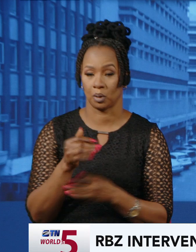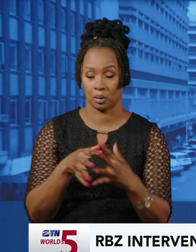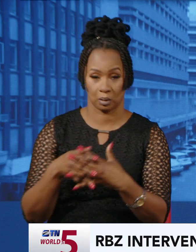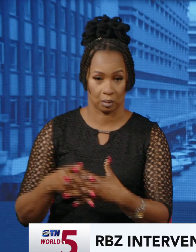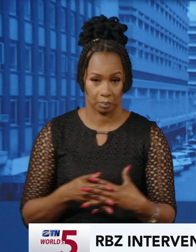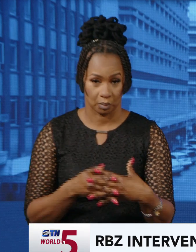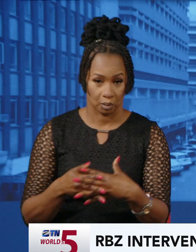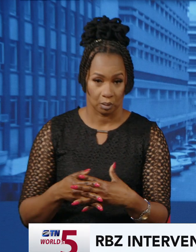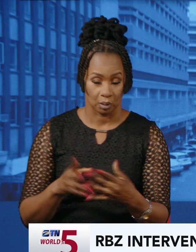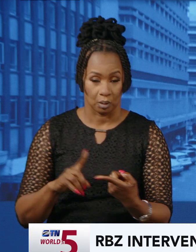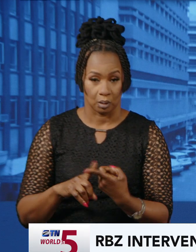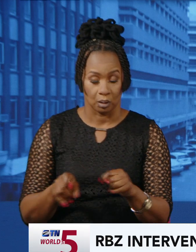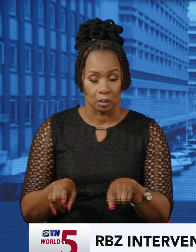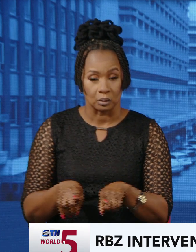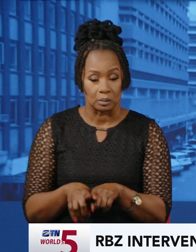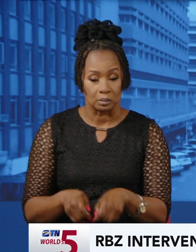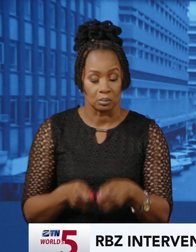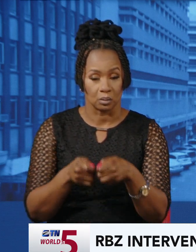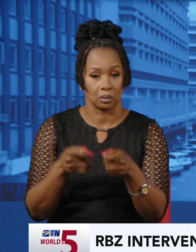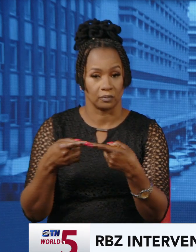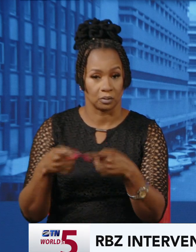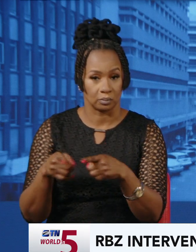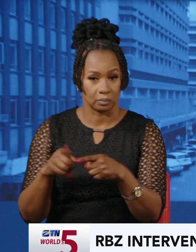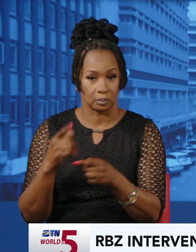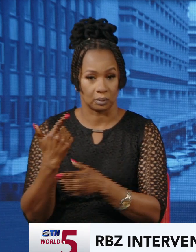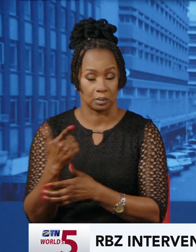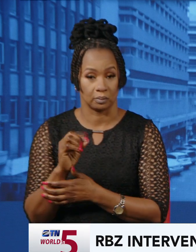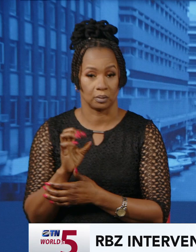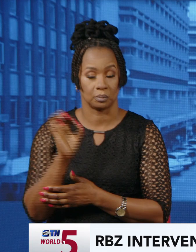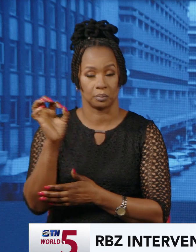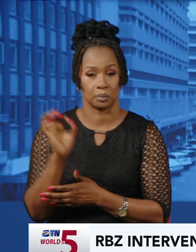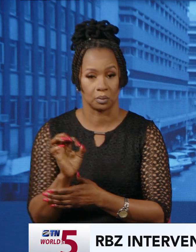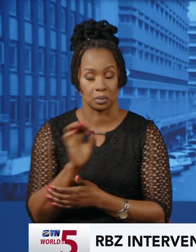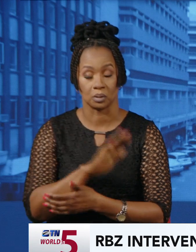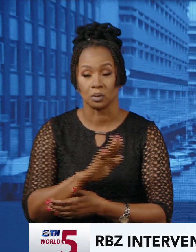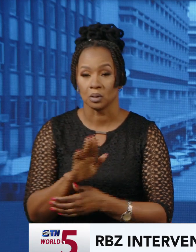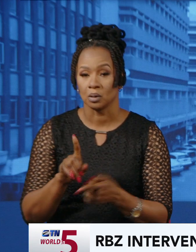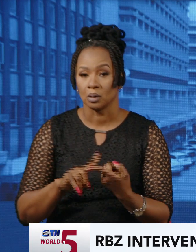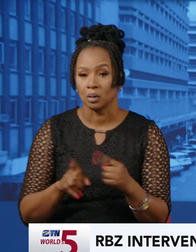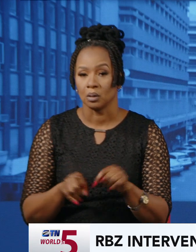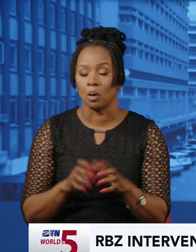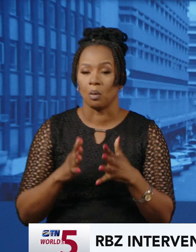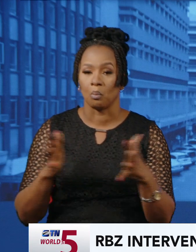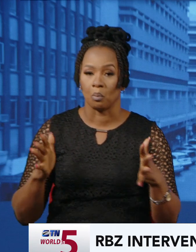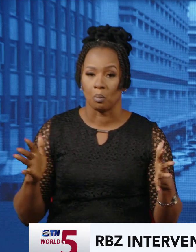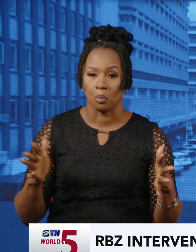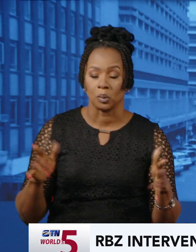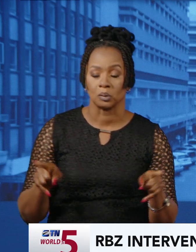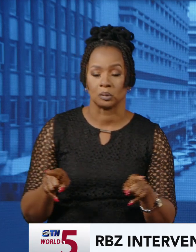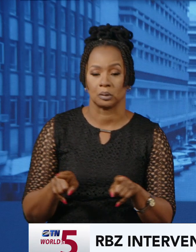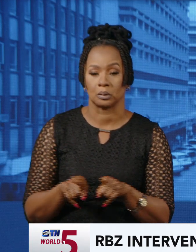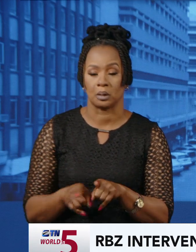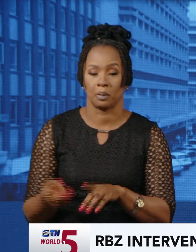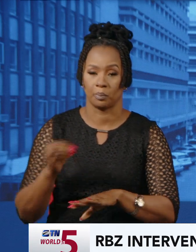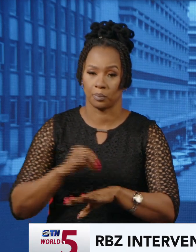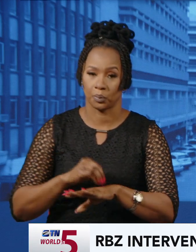However, the parallel market is offering premiums of up to 70%. Some retailers have been increasingly indexing prices to